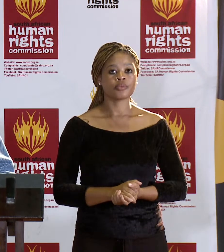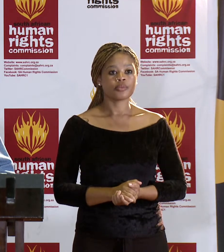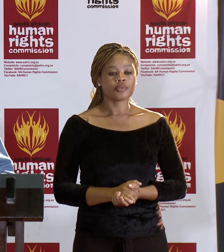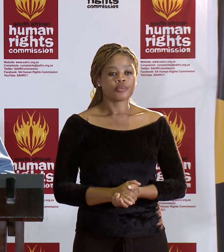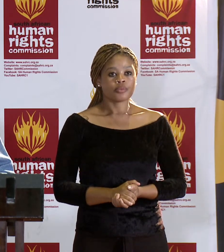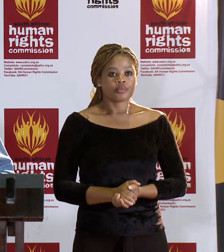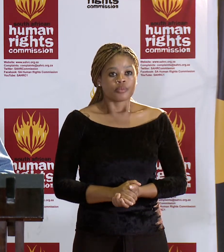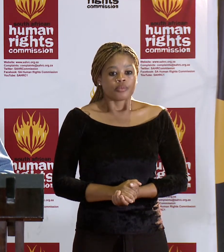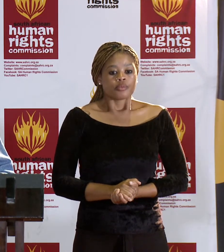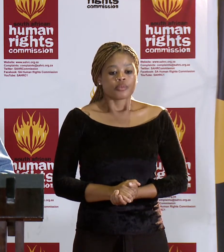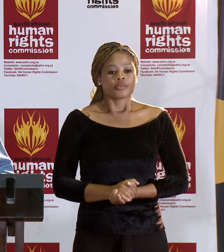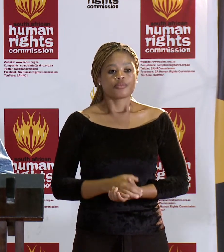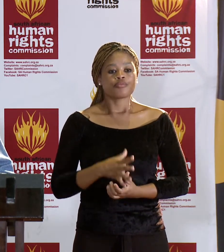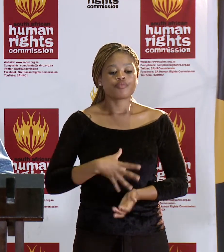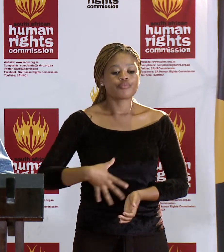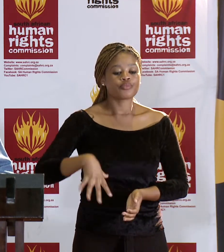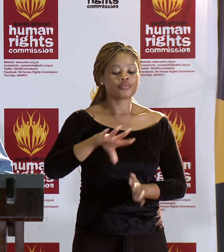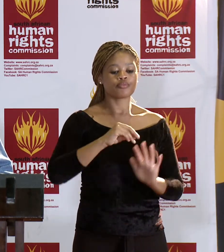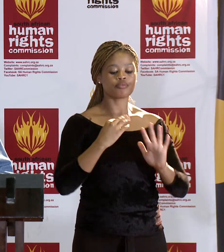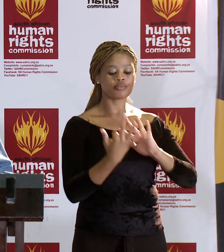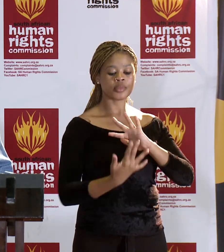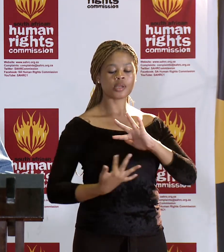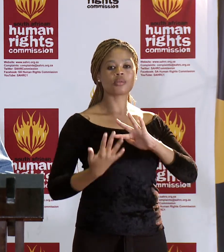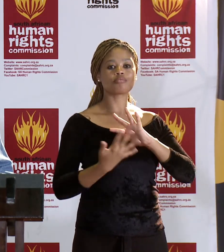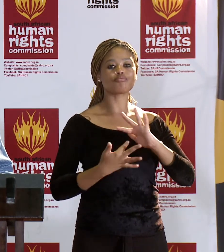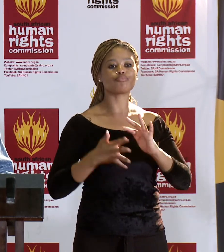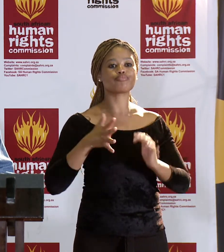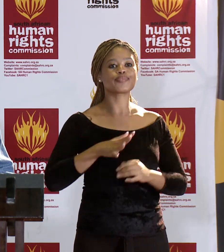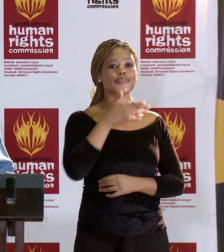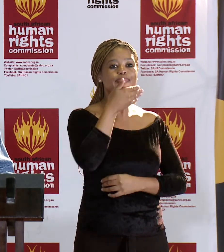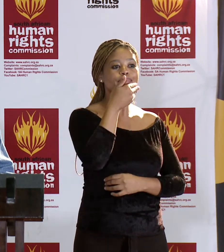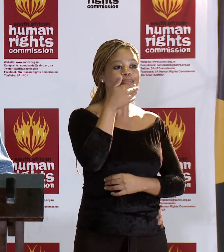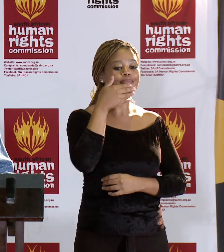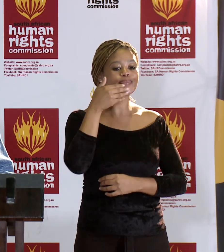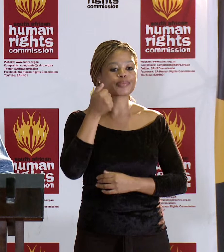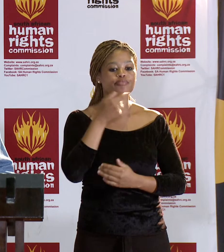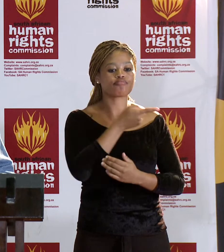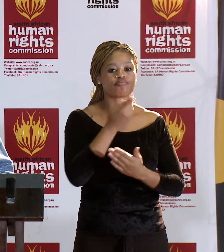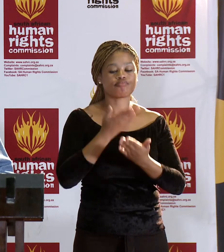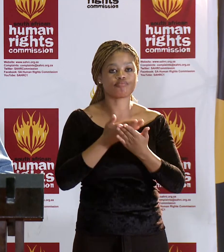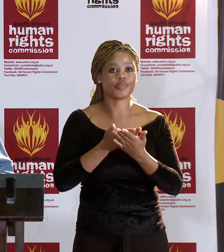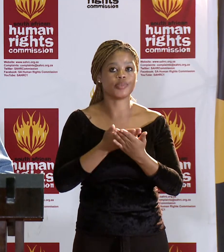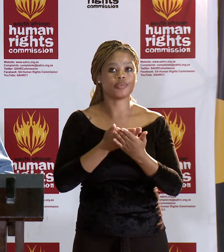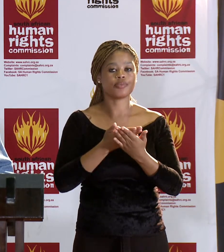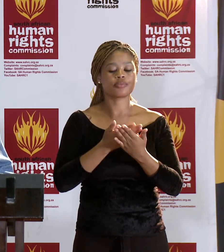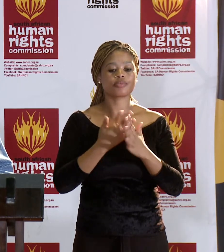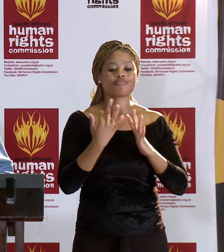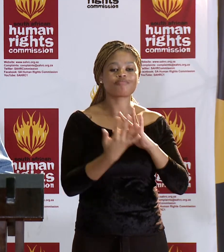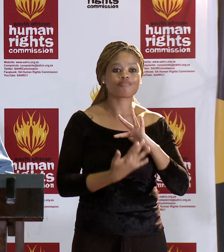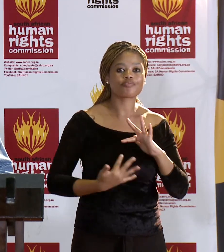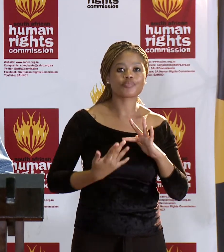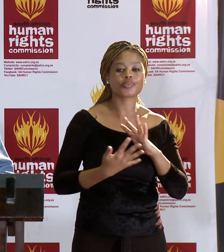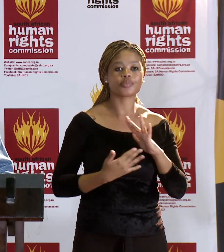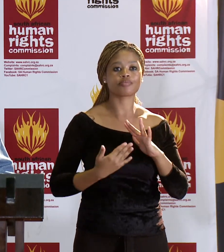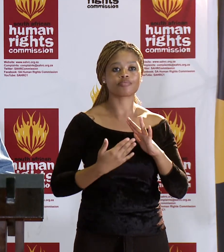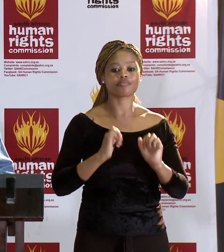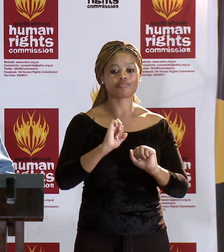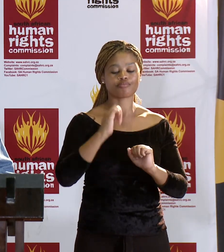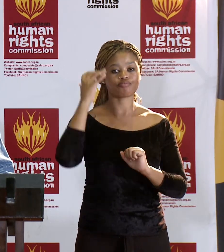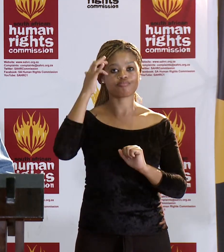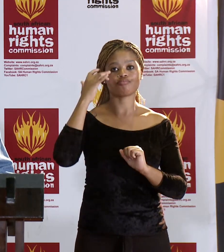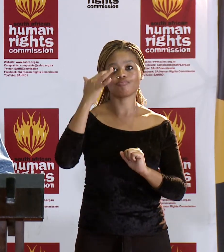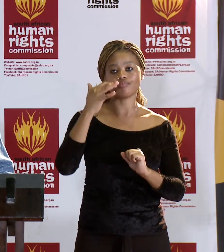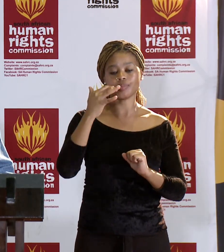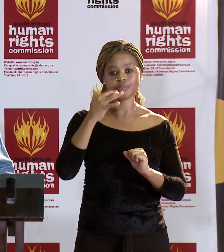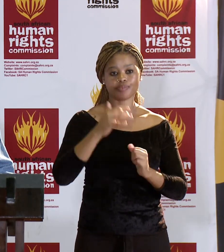And everyone aspires to be the best that they can. They aspire to be their dreams.